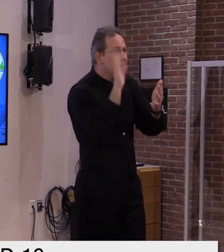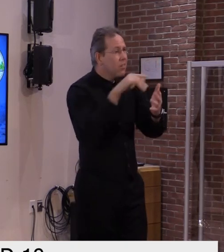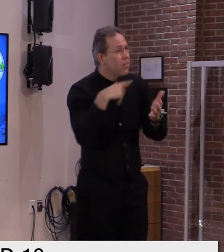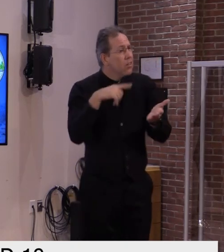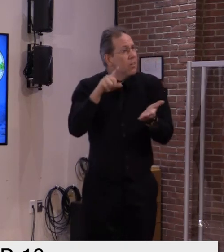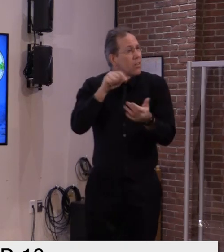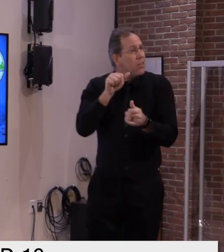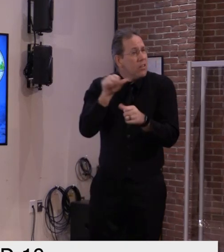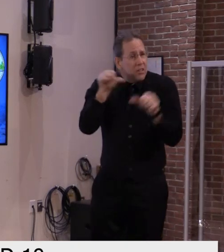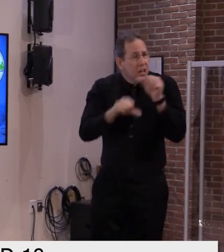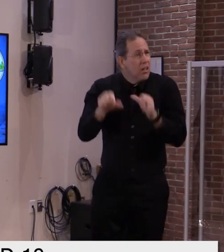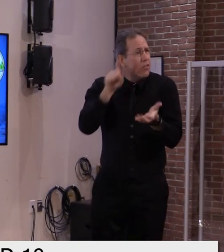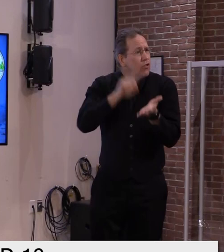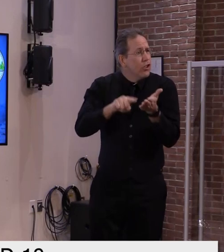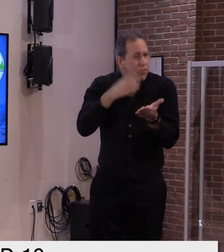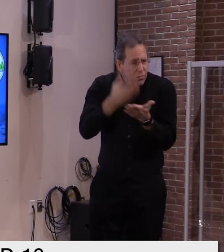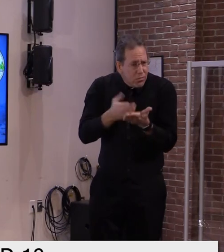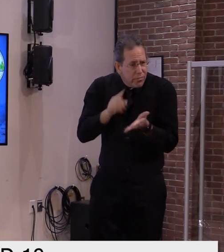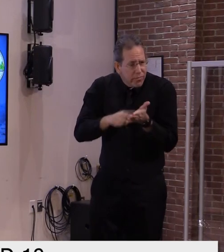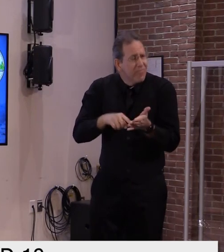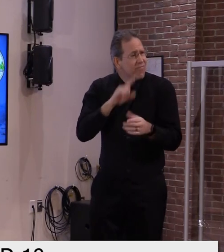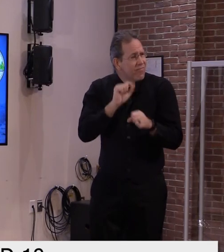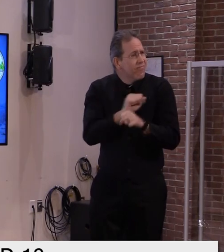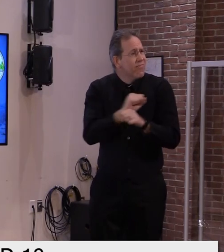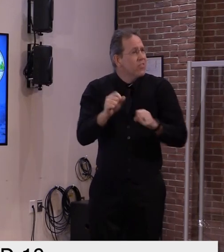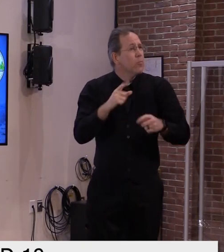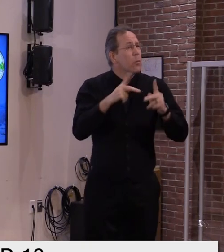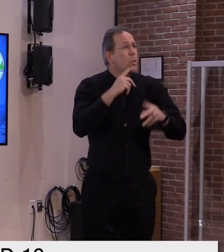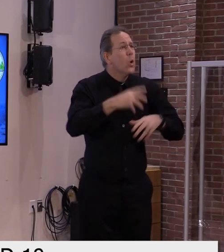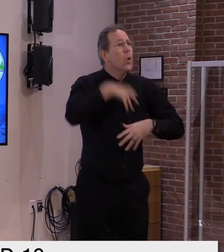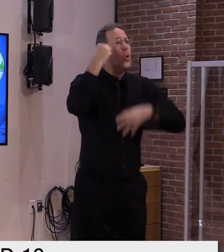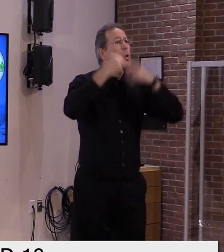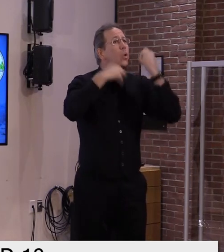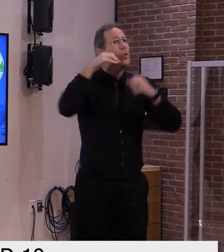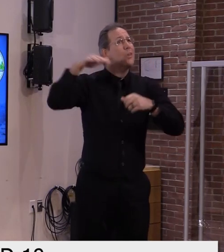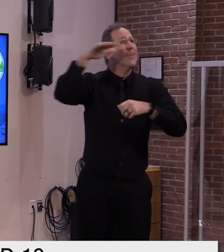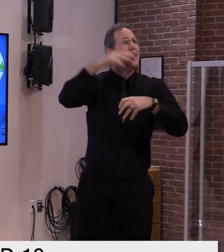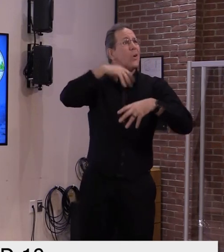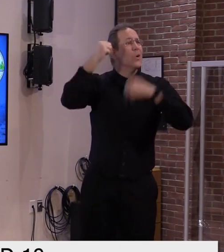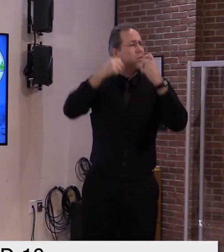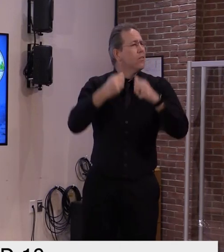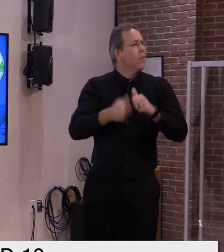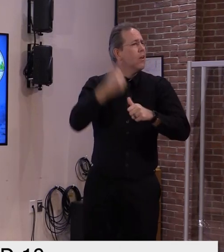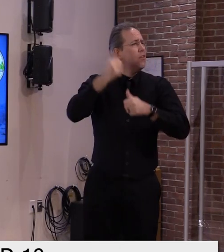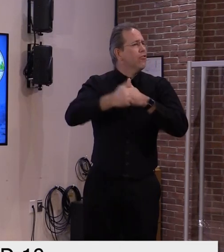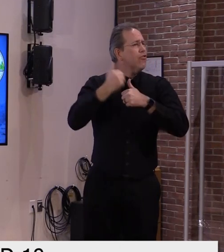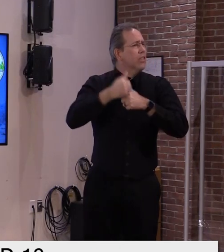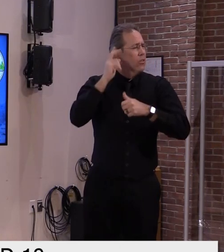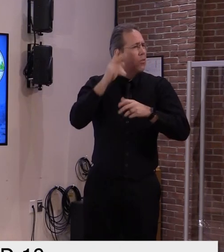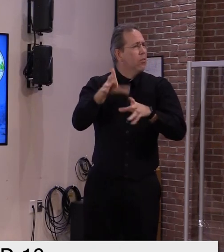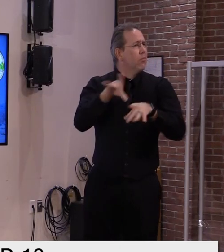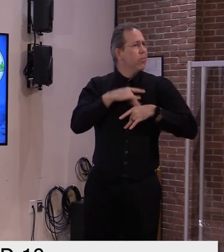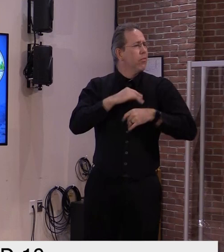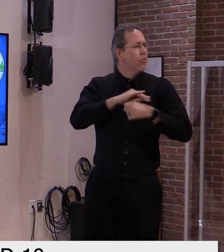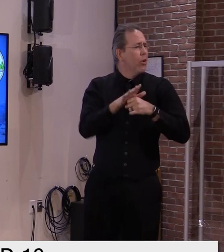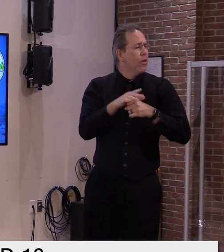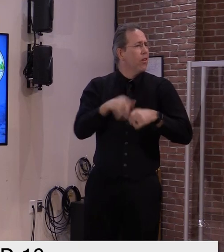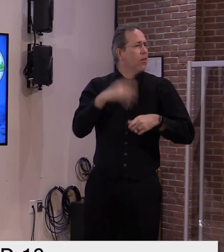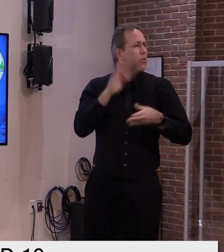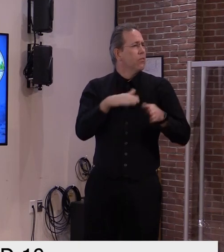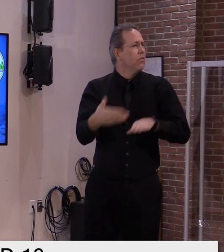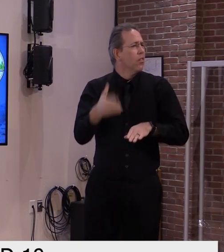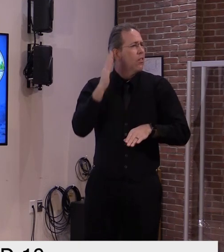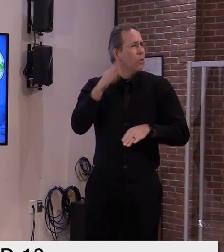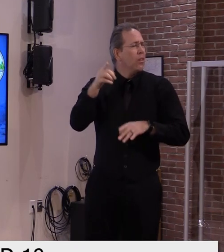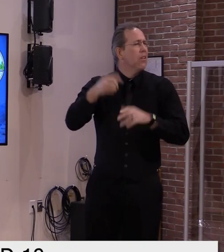are to severe risks and death from COVID. Saving lives must be our priority. It's